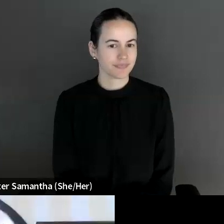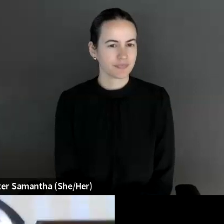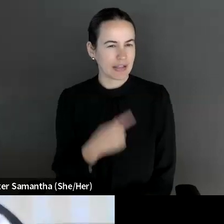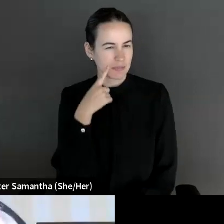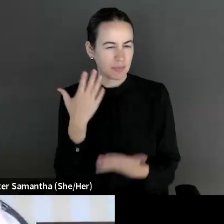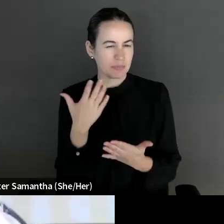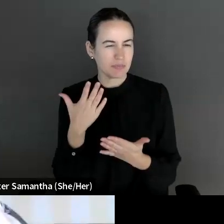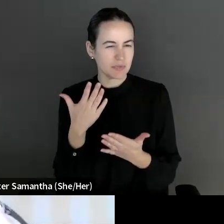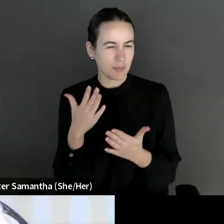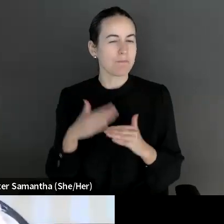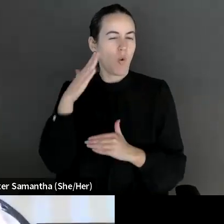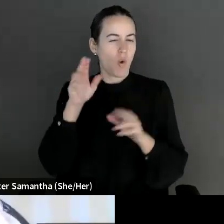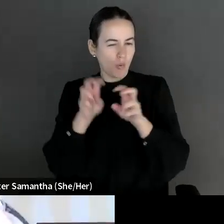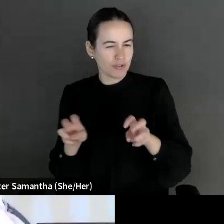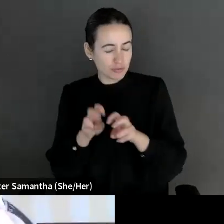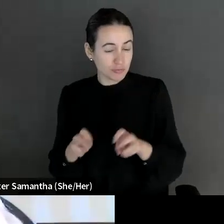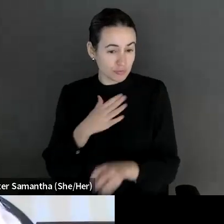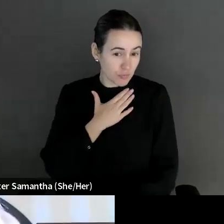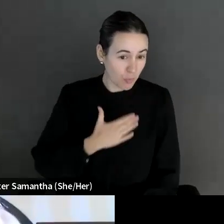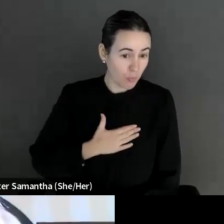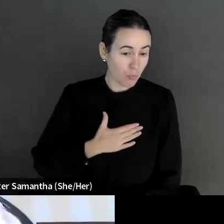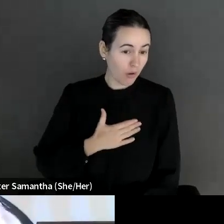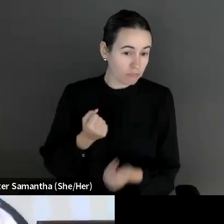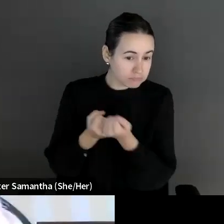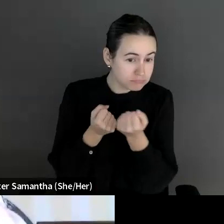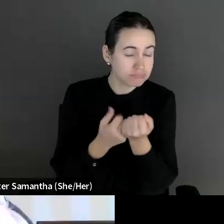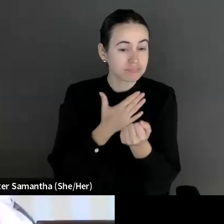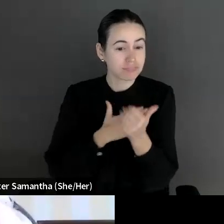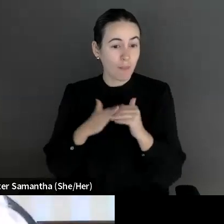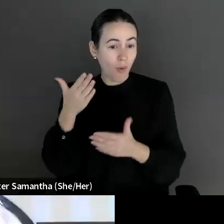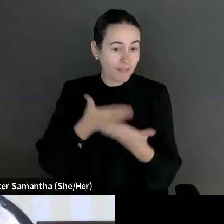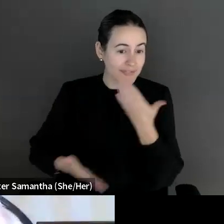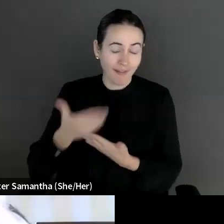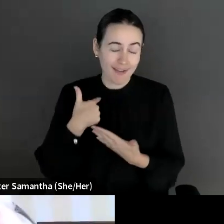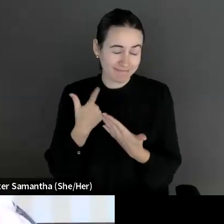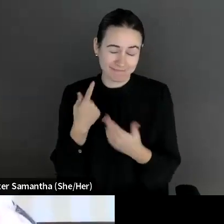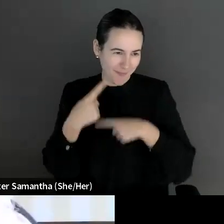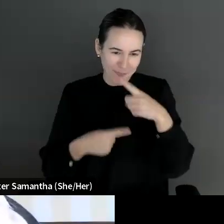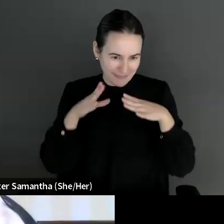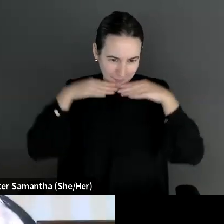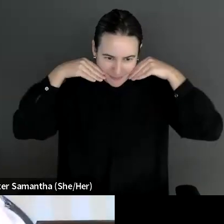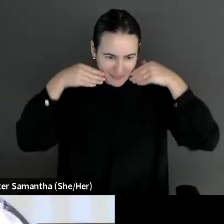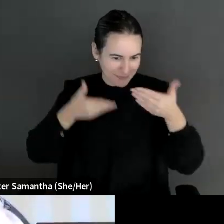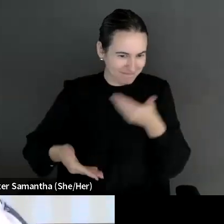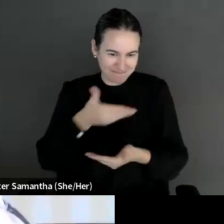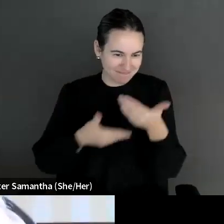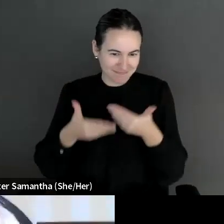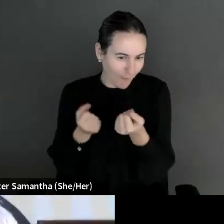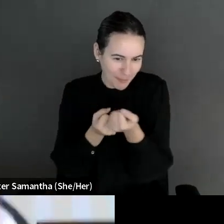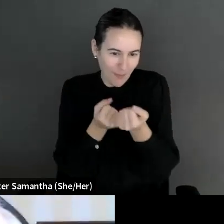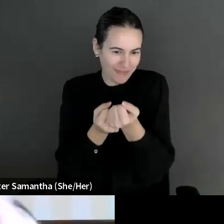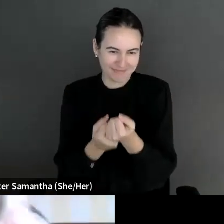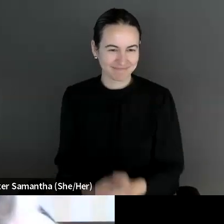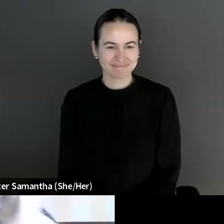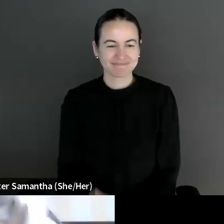investigations. If you need help for further discussion, I'm always prepared to discuss with you and to help you in the way I can. Thank